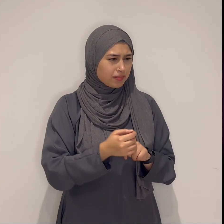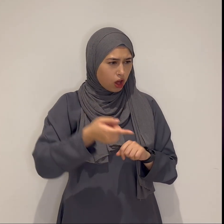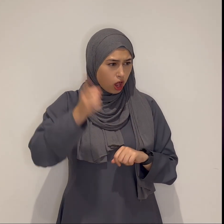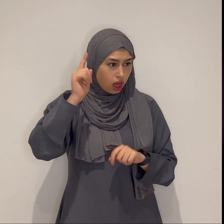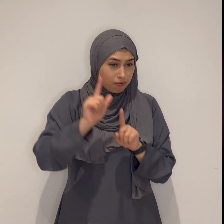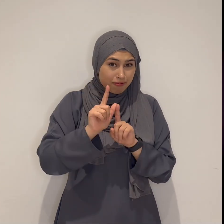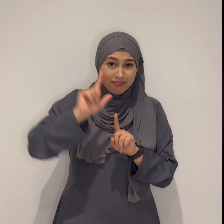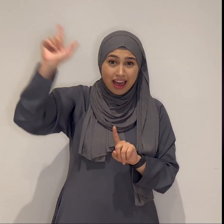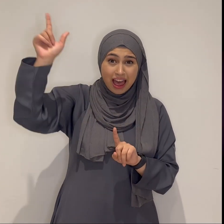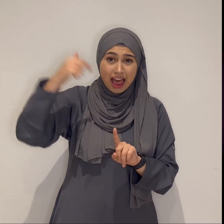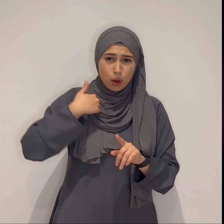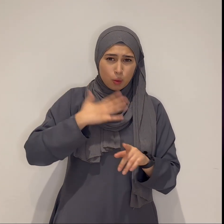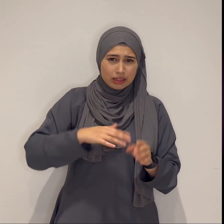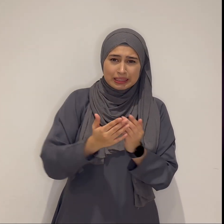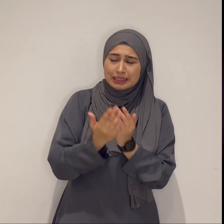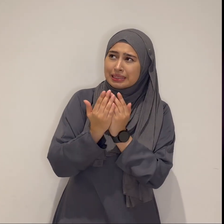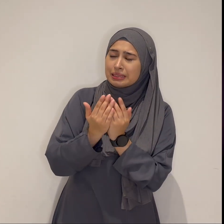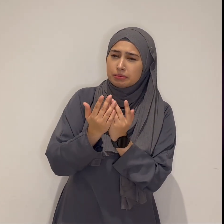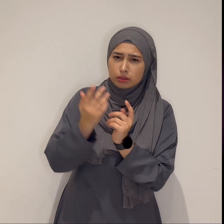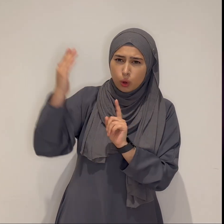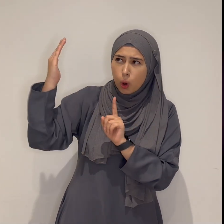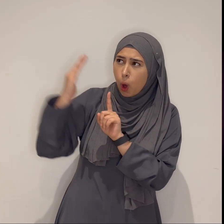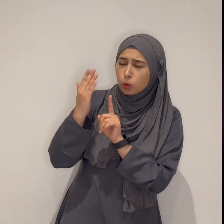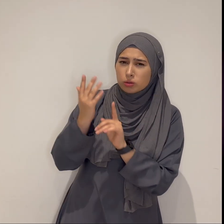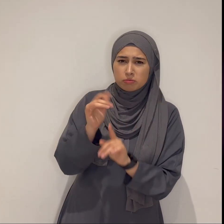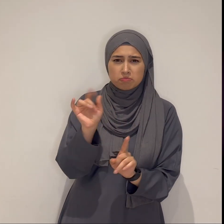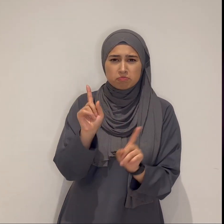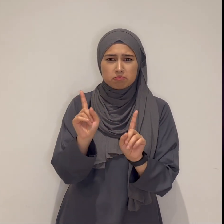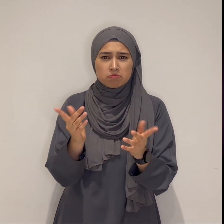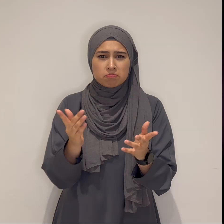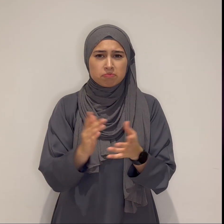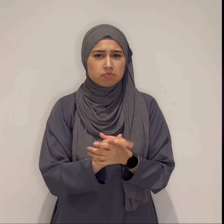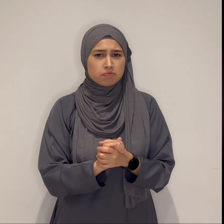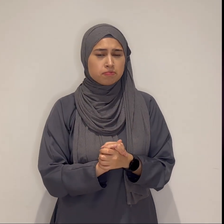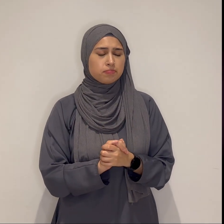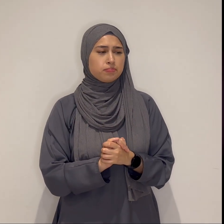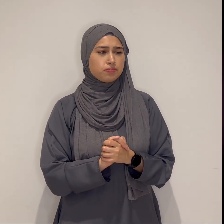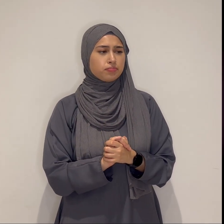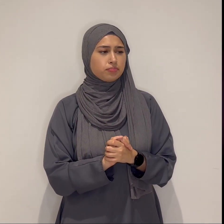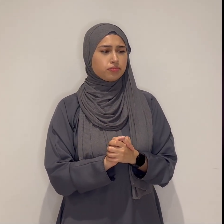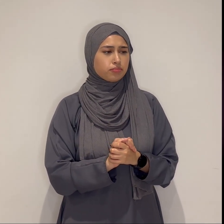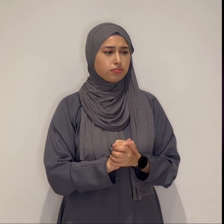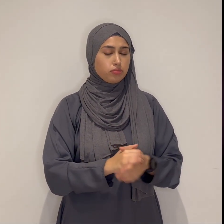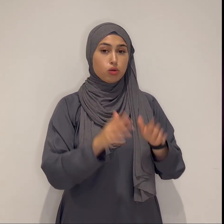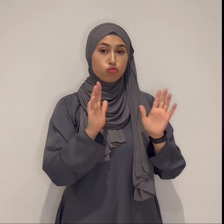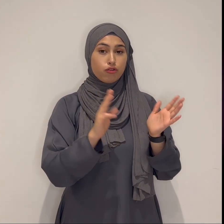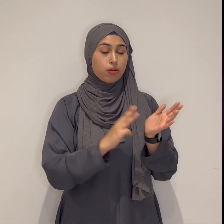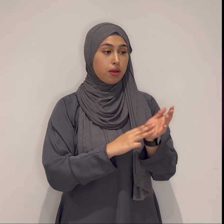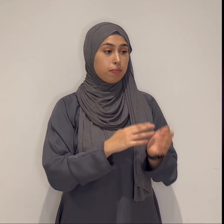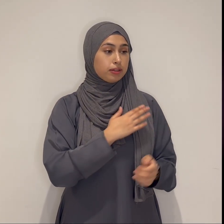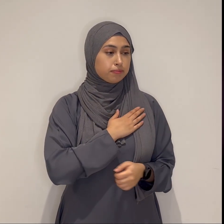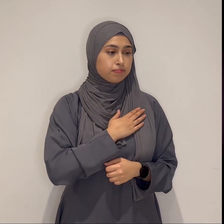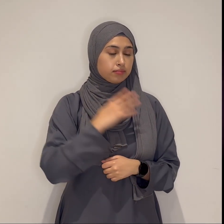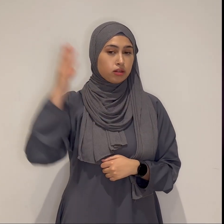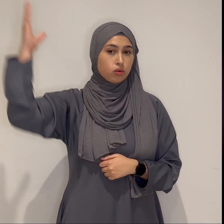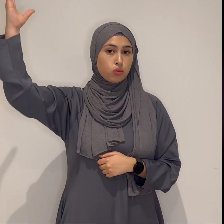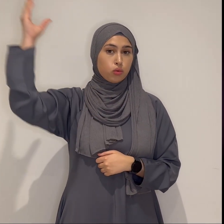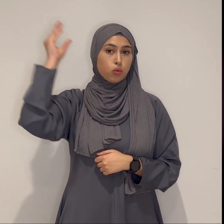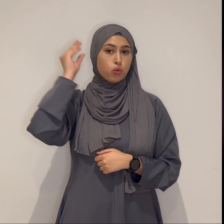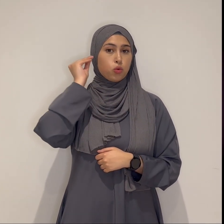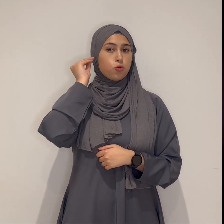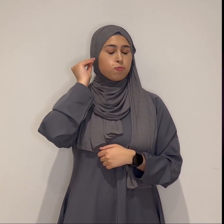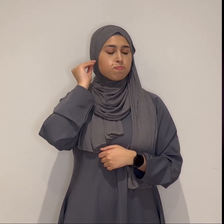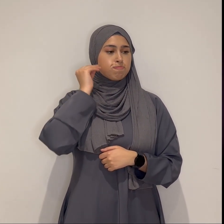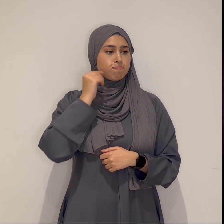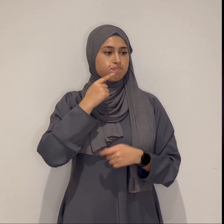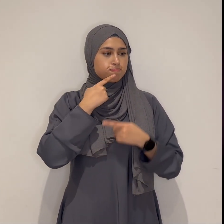Rasulullah, is Allah subhanahu wa ta'ala far that we need to call him, or is he close that we can just call upon to him? So Allah subhanahu wa ta'ala brings